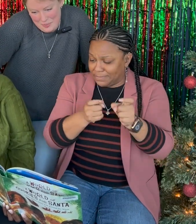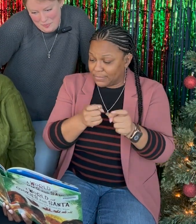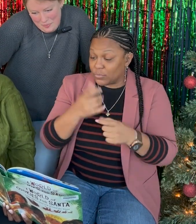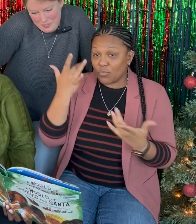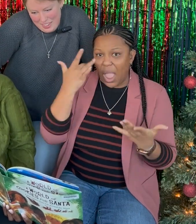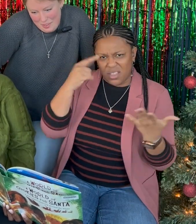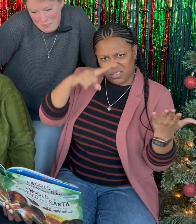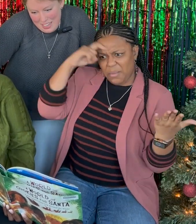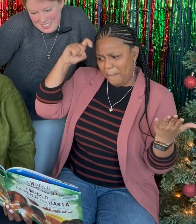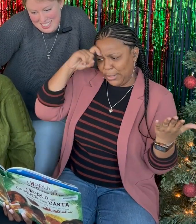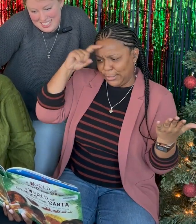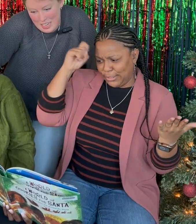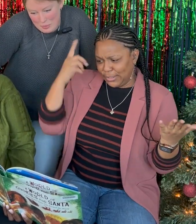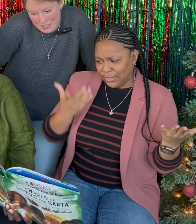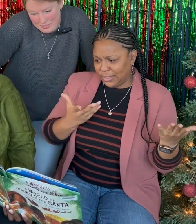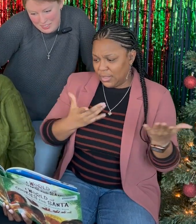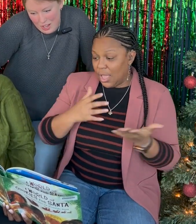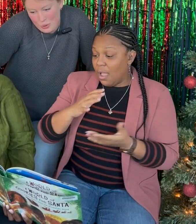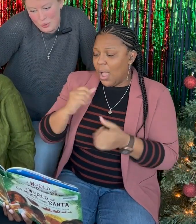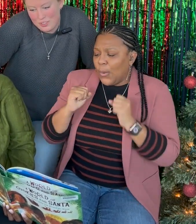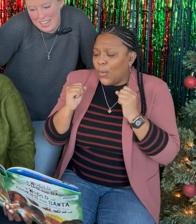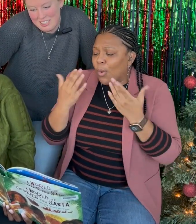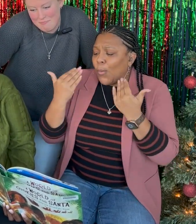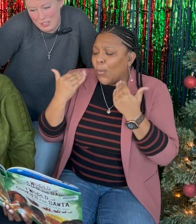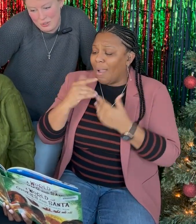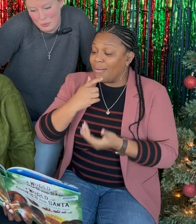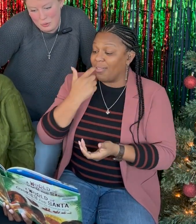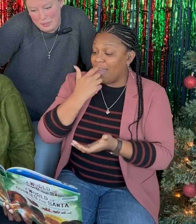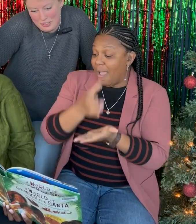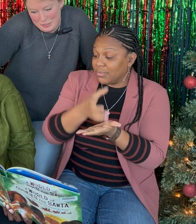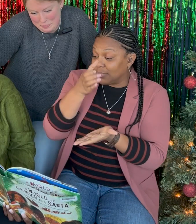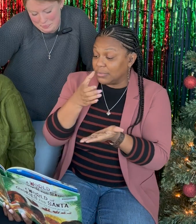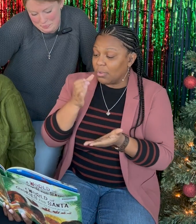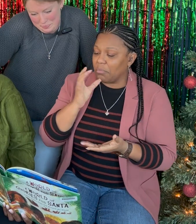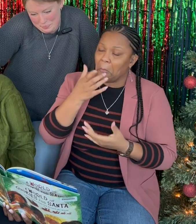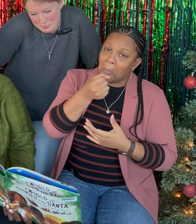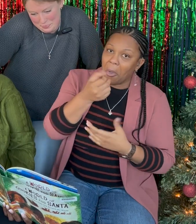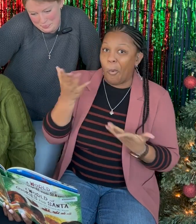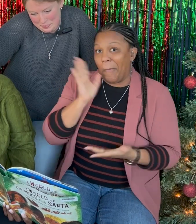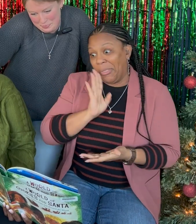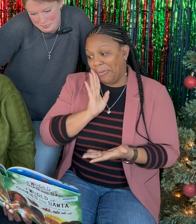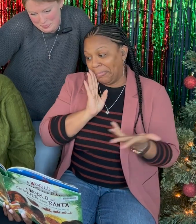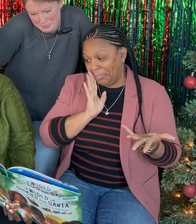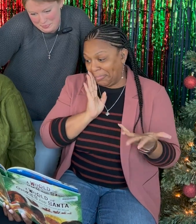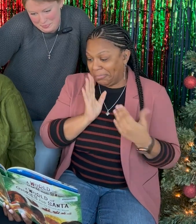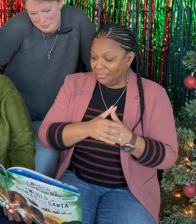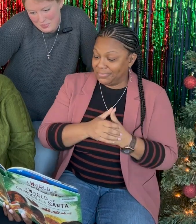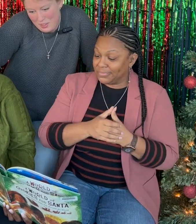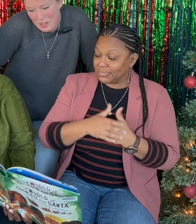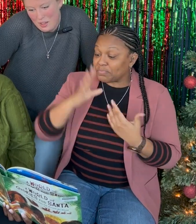treats. Because it's summer, a cool glass of milk or beer.